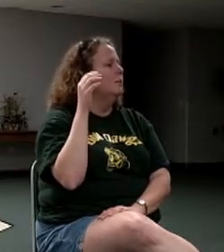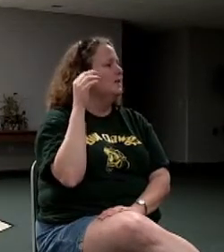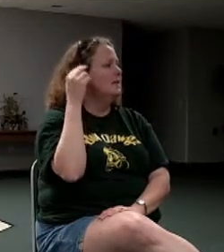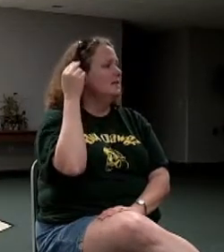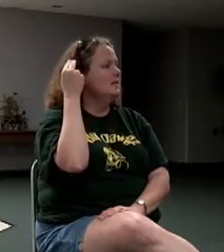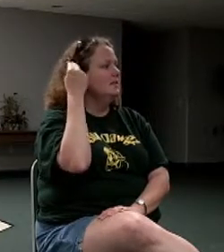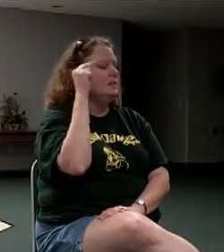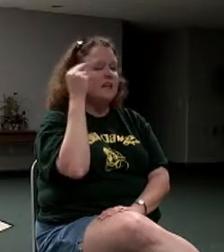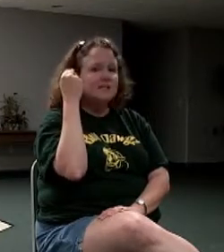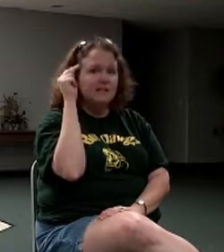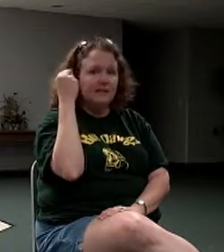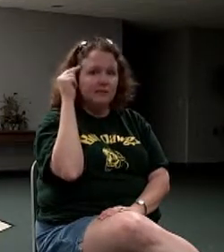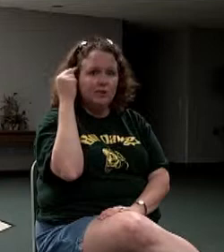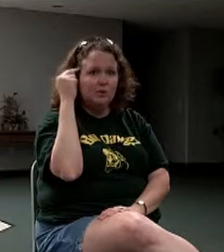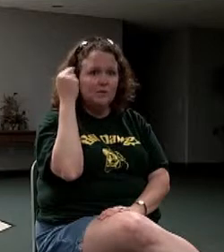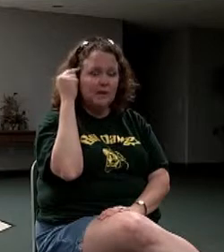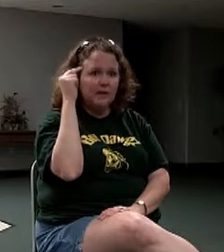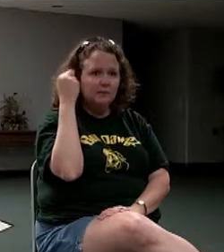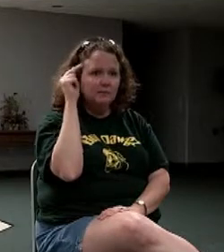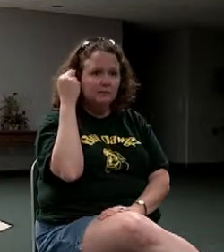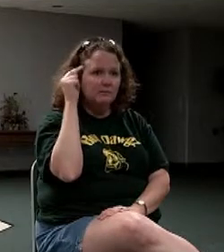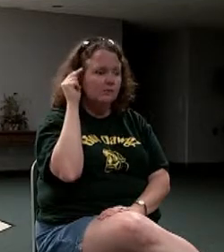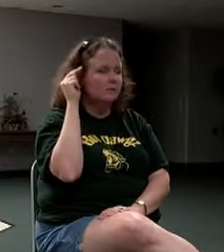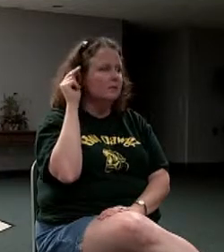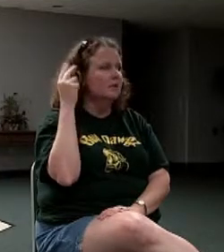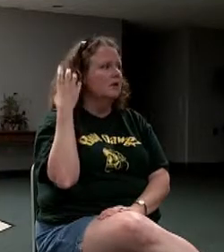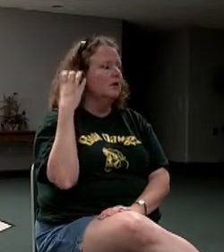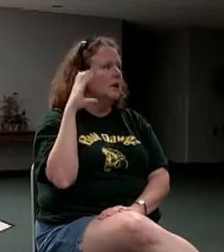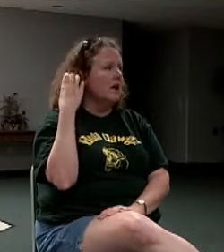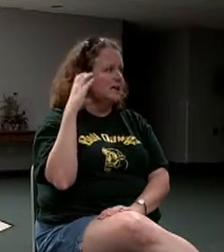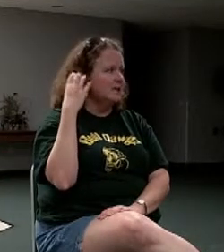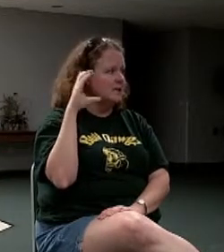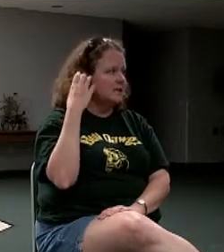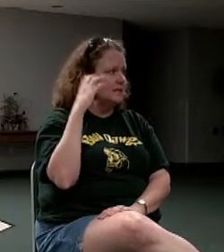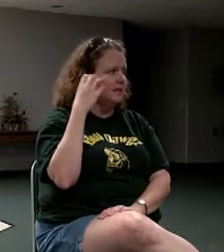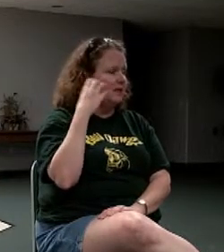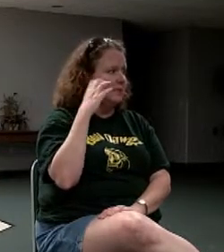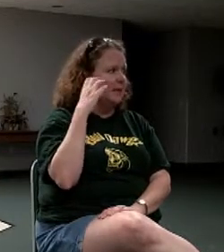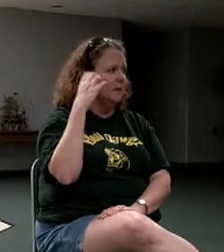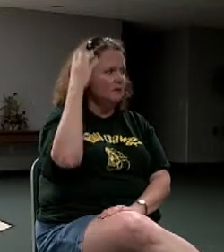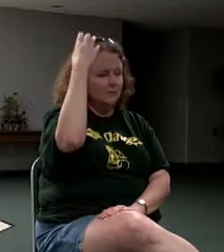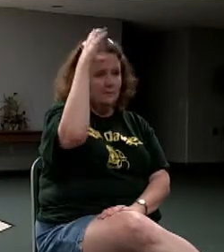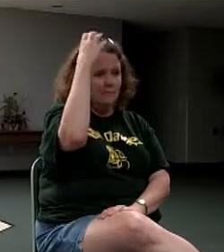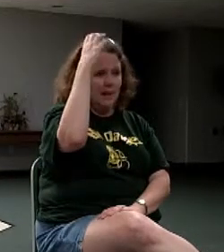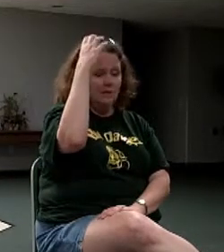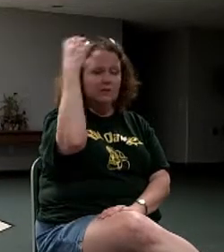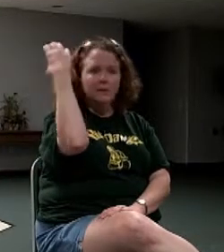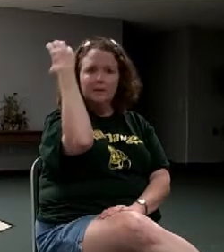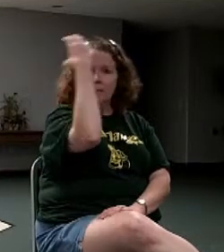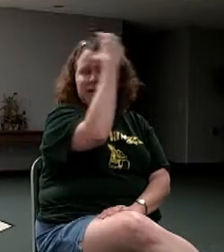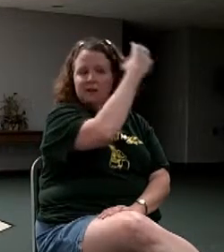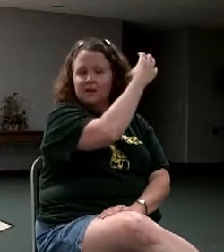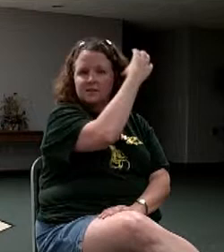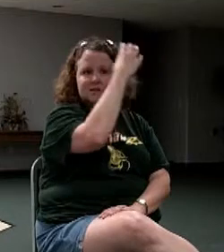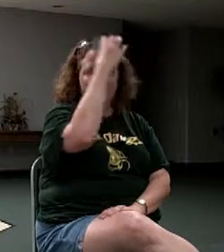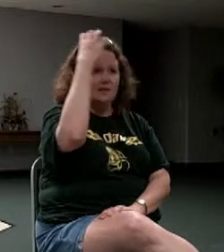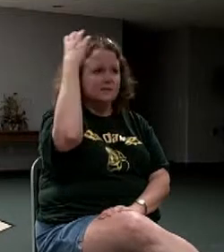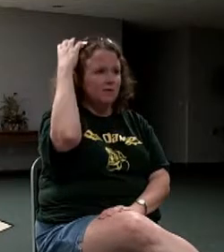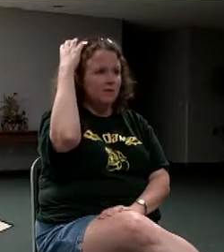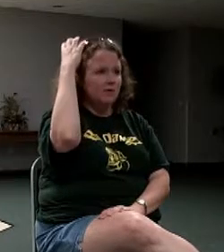We did niece and nephew tonight. Cousins, female, male. Male cousins are in this part of your